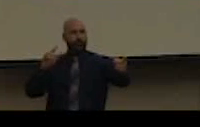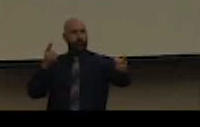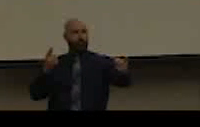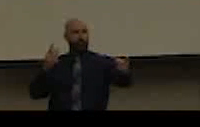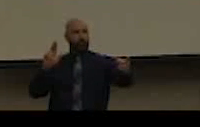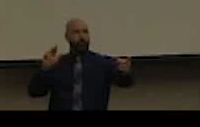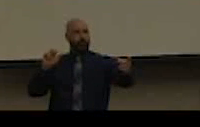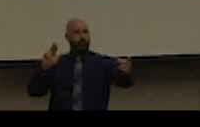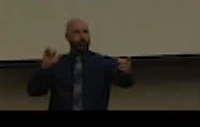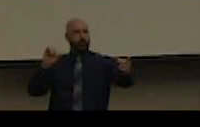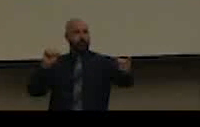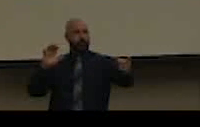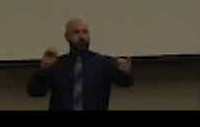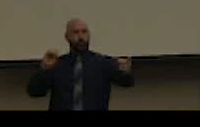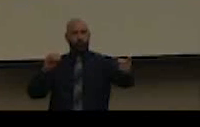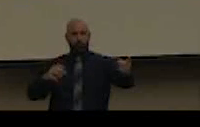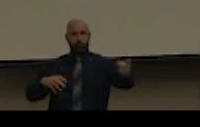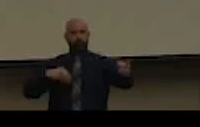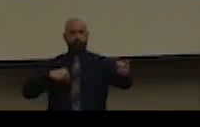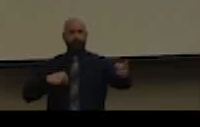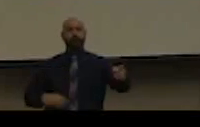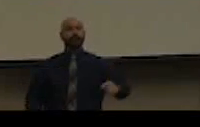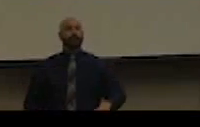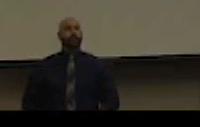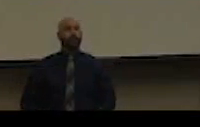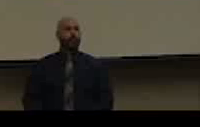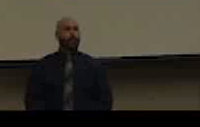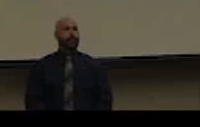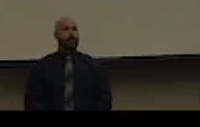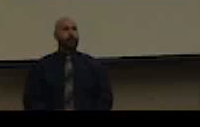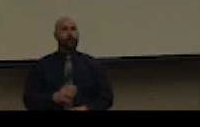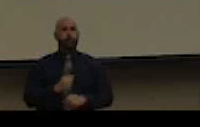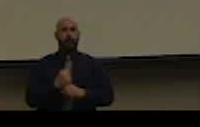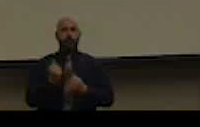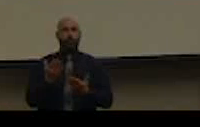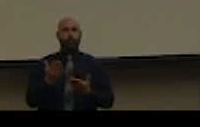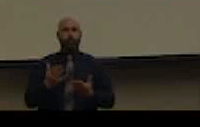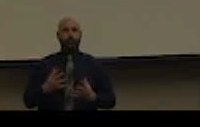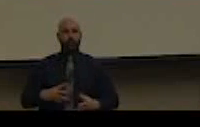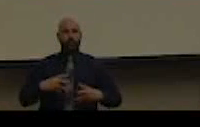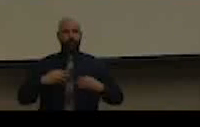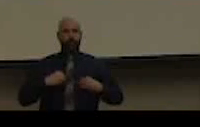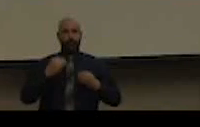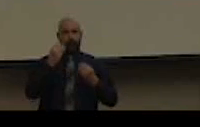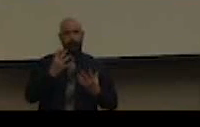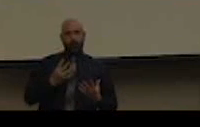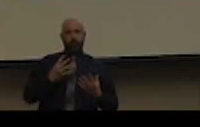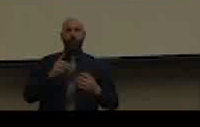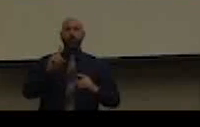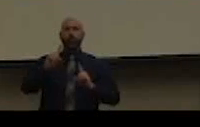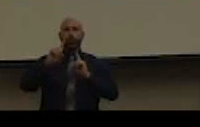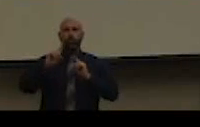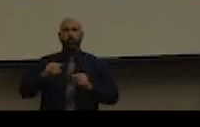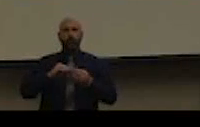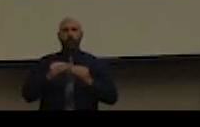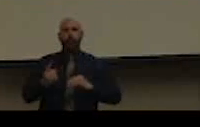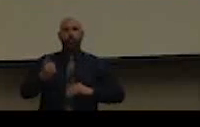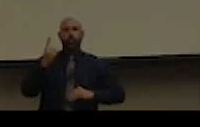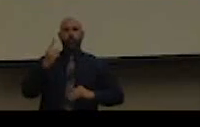Now I'd like to make a motion to receive information, consideration of report on year one of the Early Childhood Care and Education